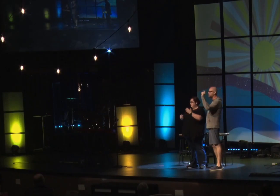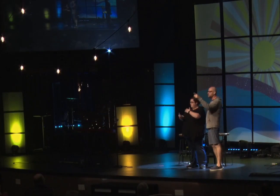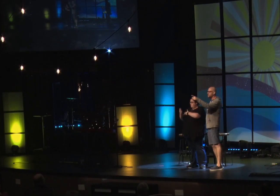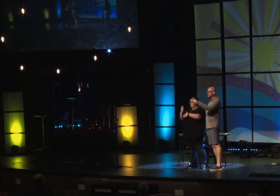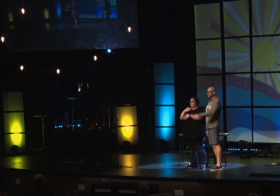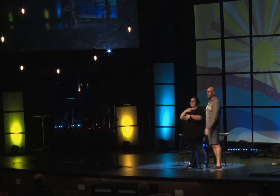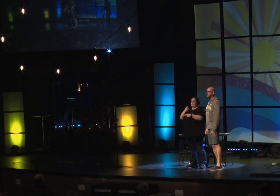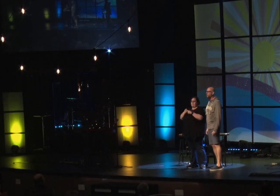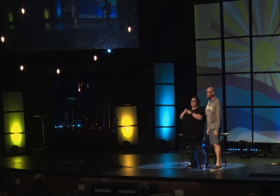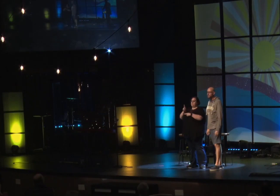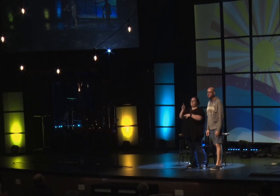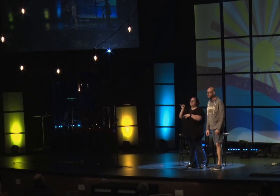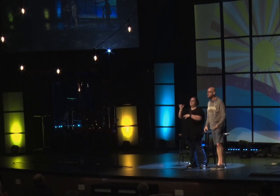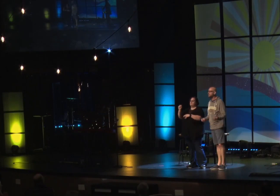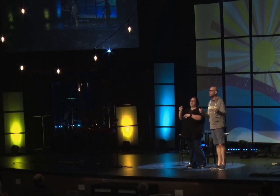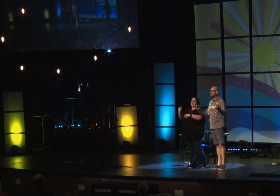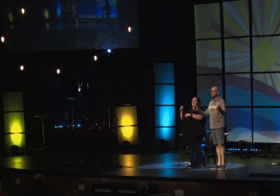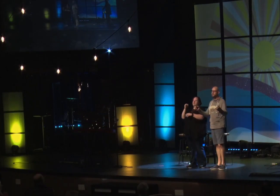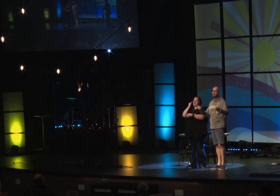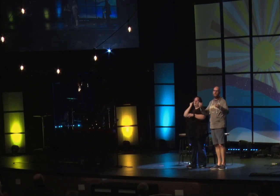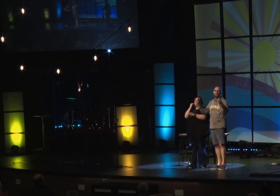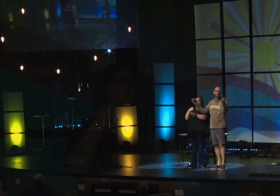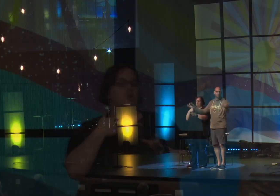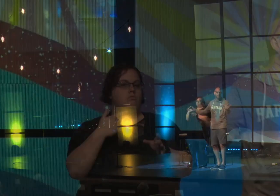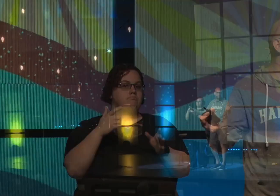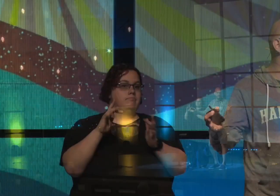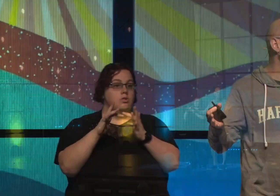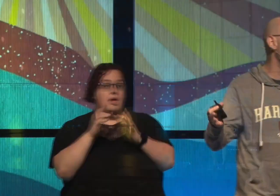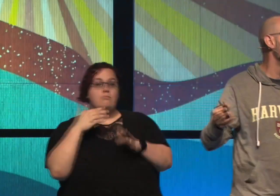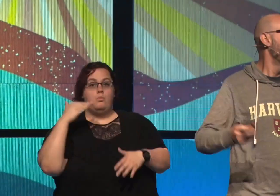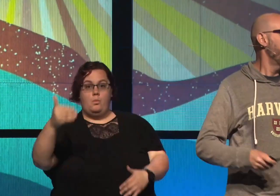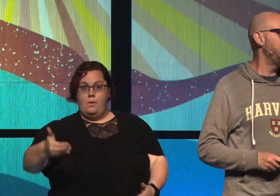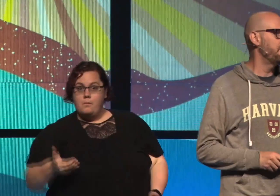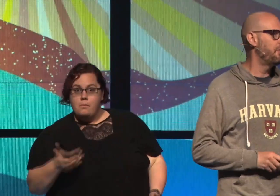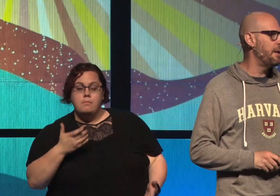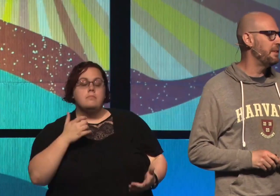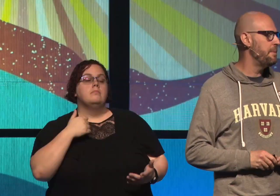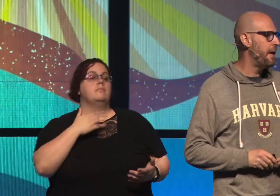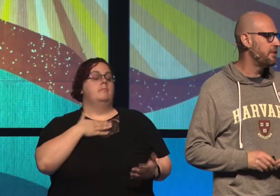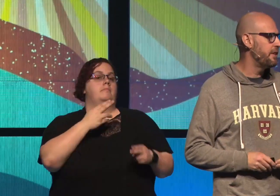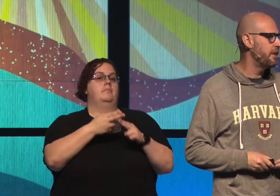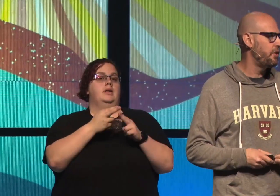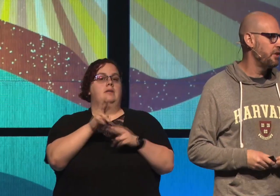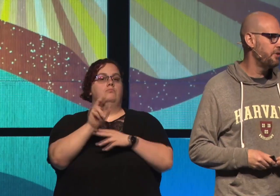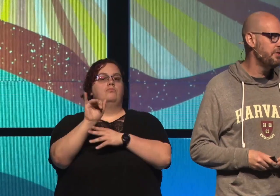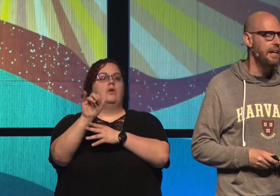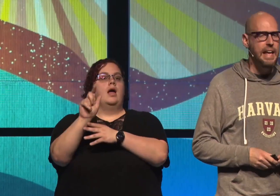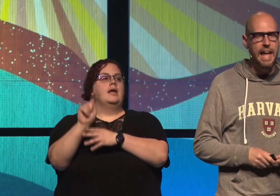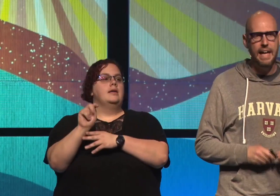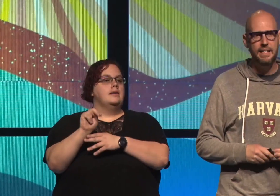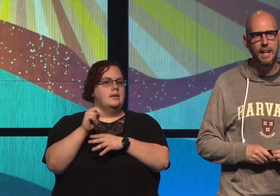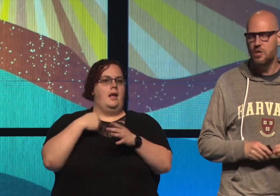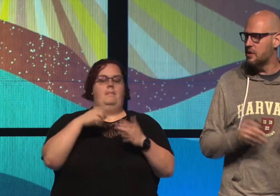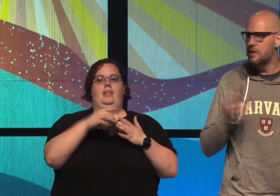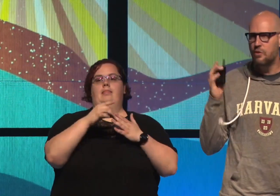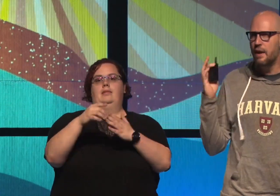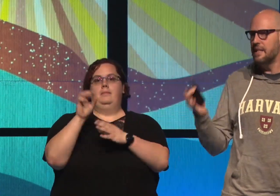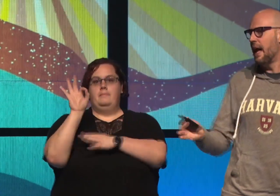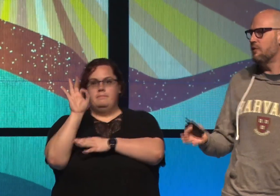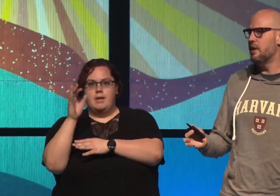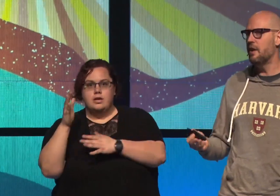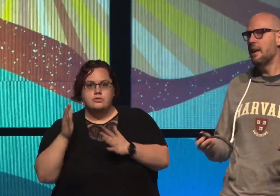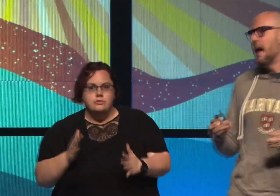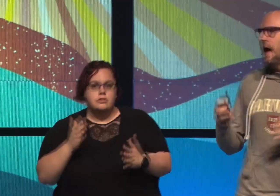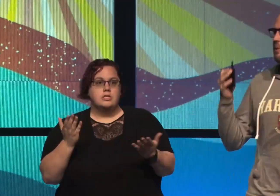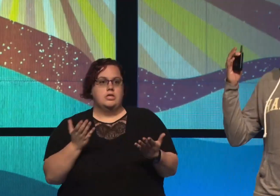is Ryan. If you're tuning in online, welcome. If maybe this is your first time tuning in or first time being here, my name is Ryan. I'm the lead pastor here at Crossroads. And just great